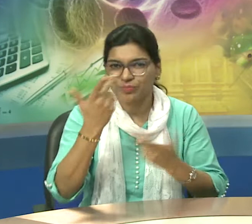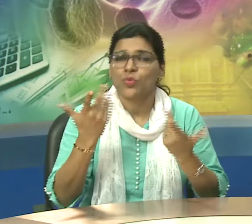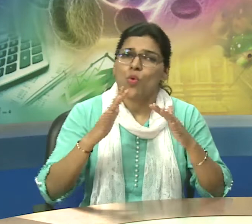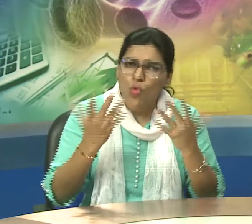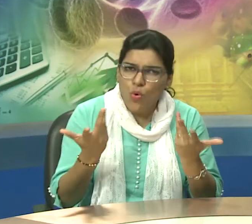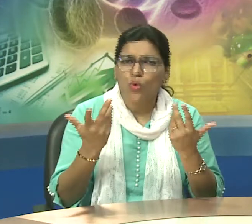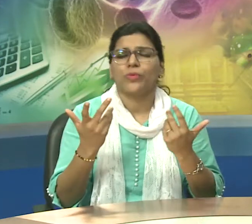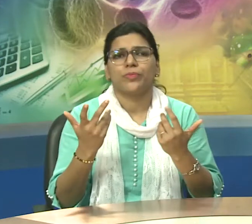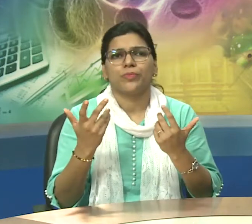During a